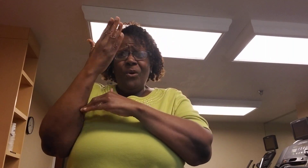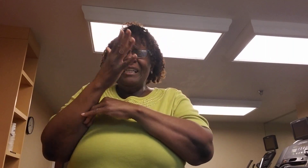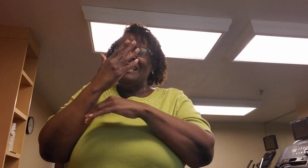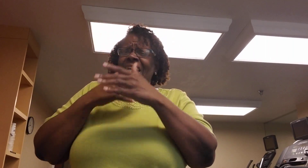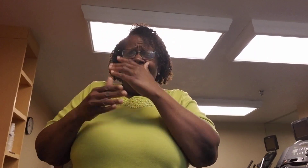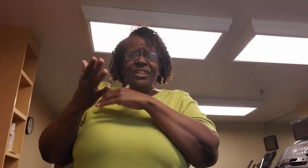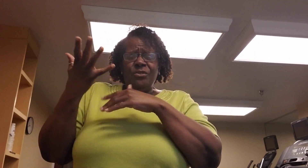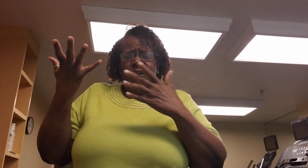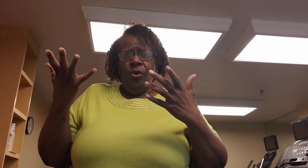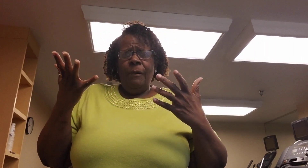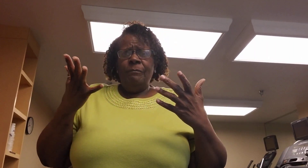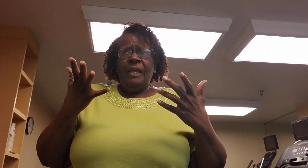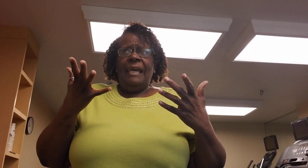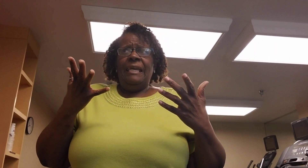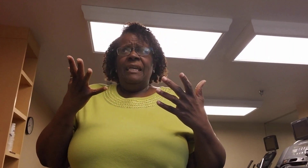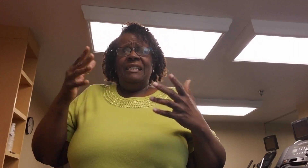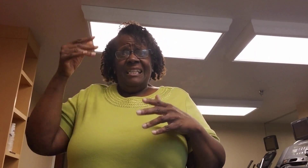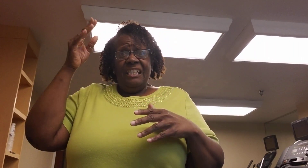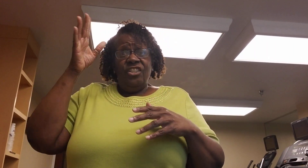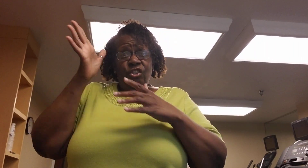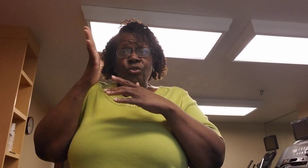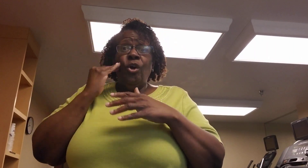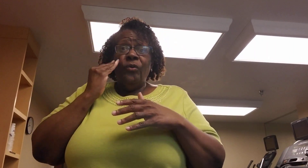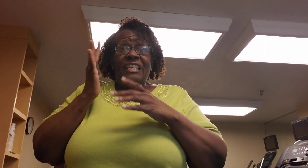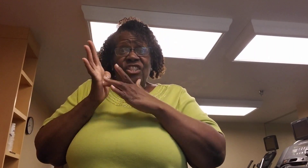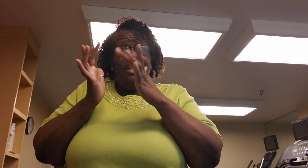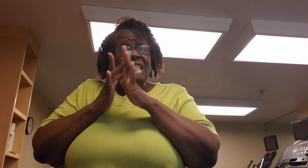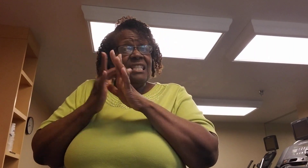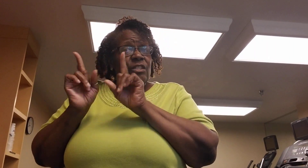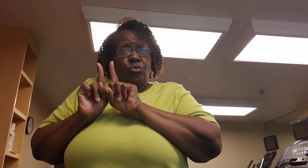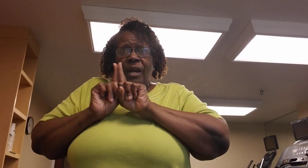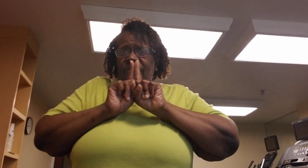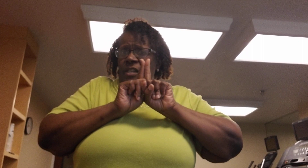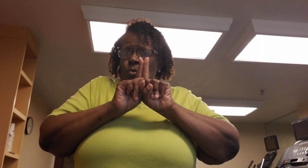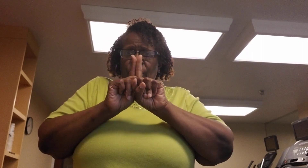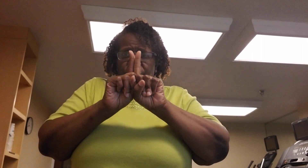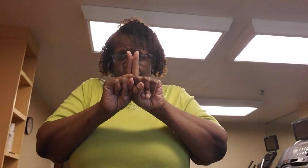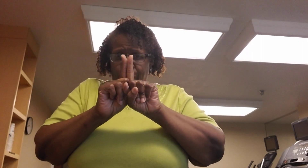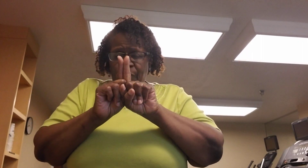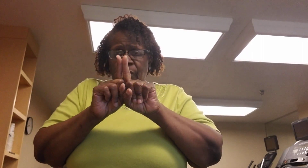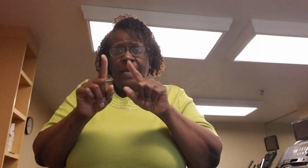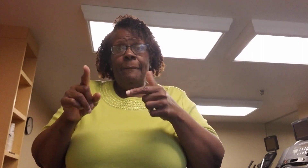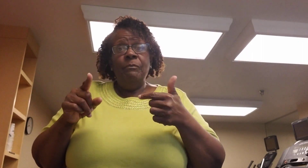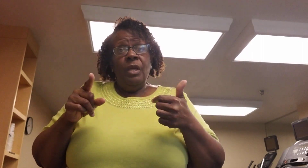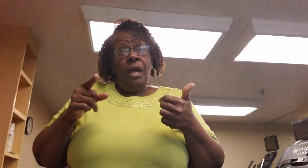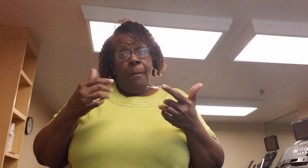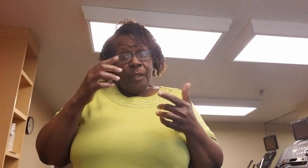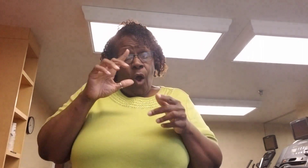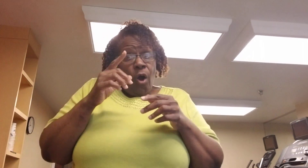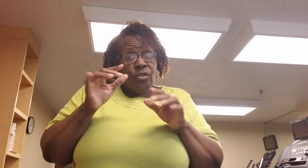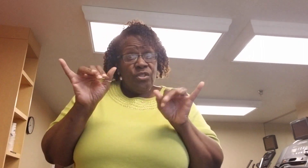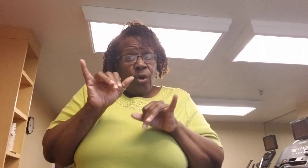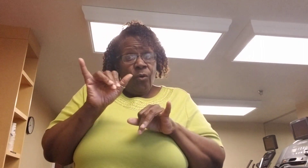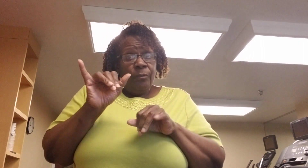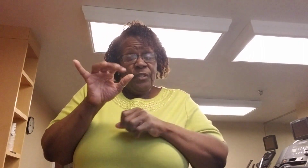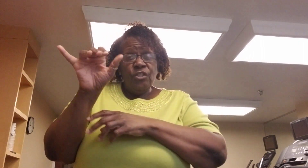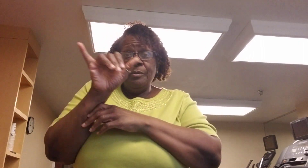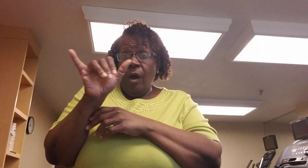morning, you know, and you know that Jesus is right there with you, okay? But also,